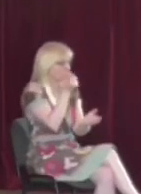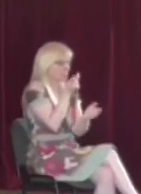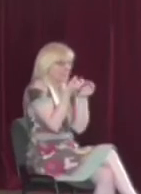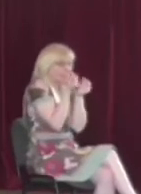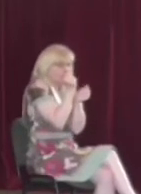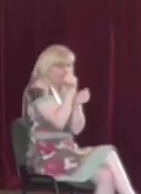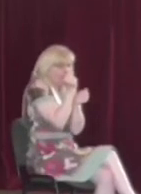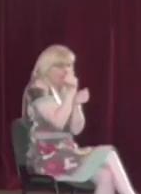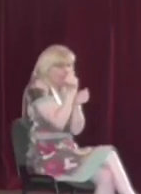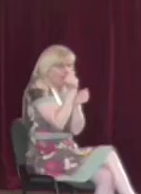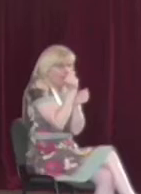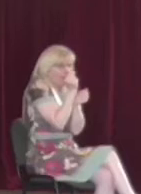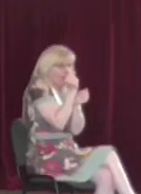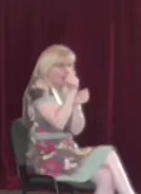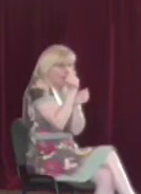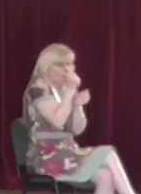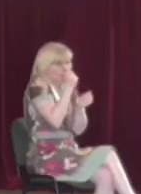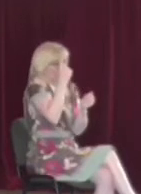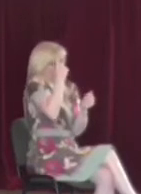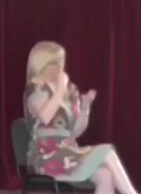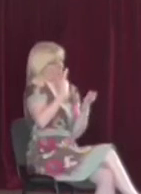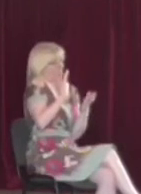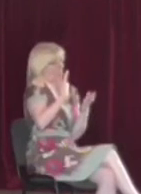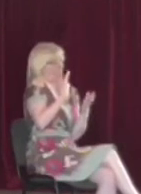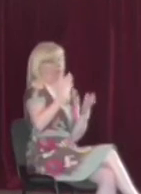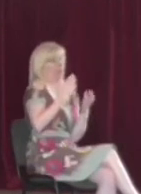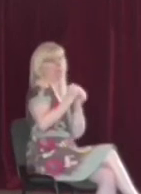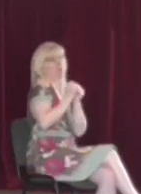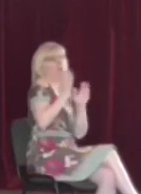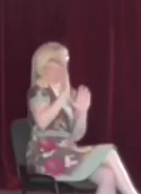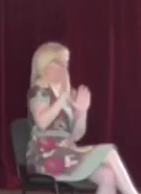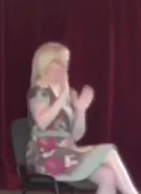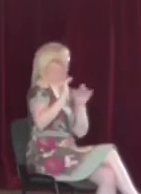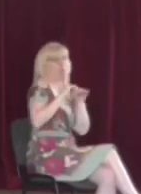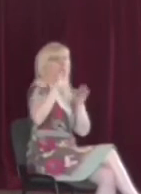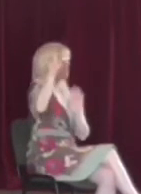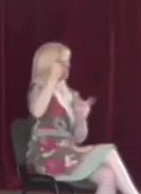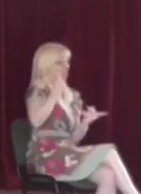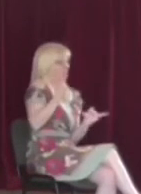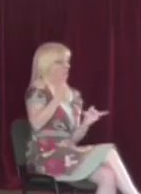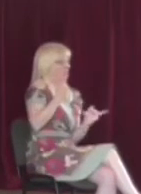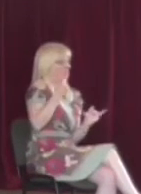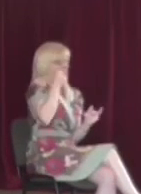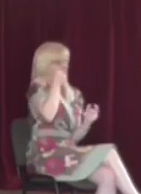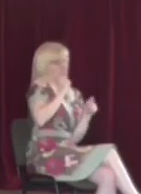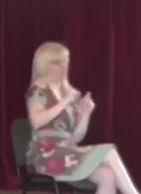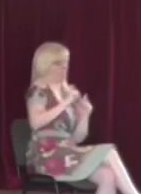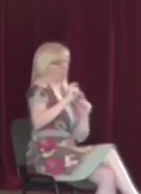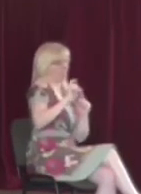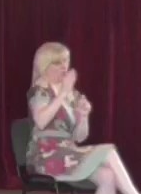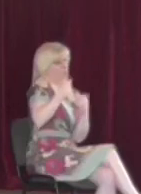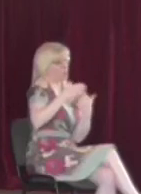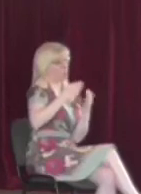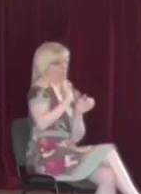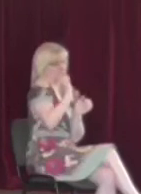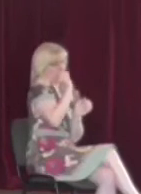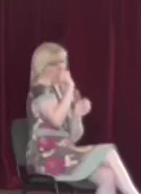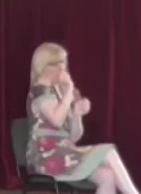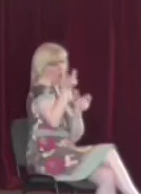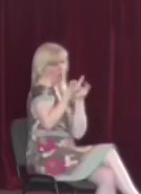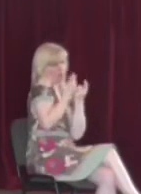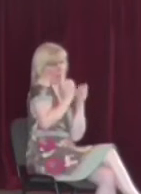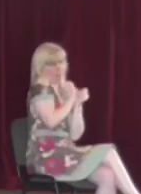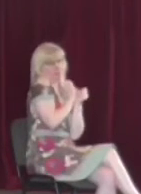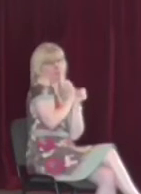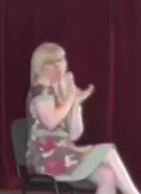him, not having a righteousness of my own that comes from the law, but that which is through faith in Christ,